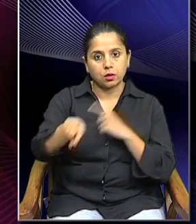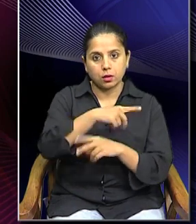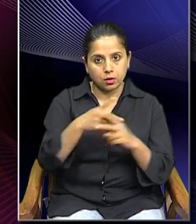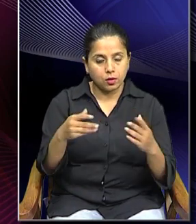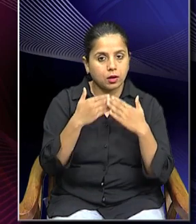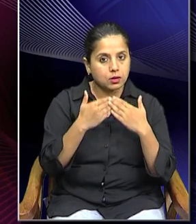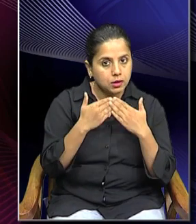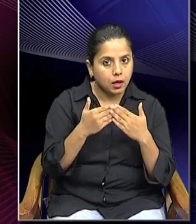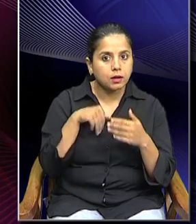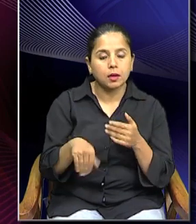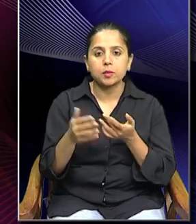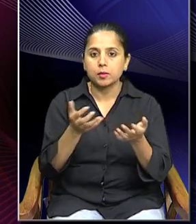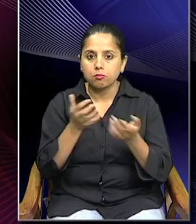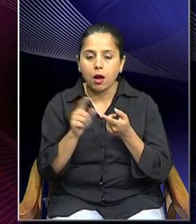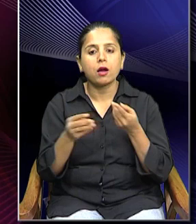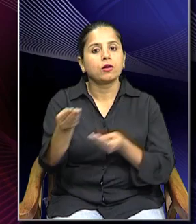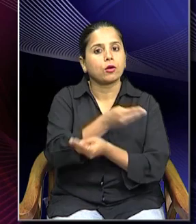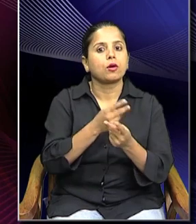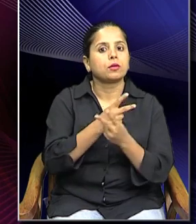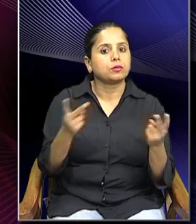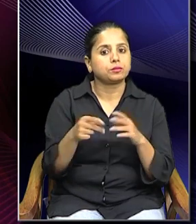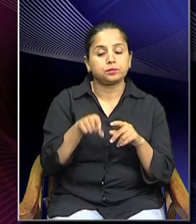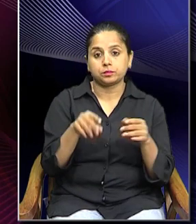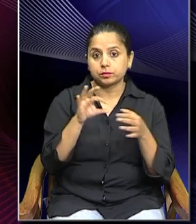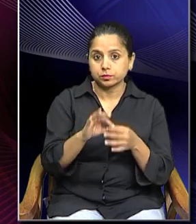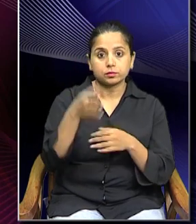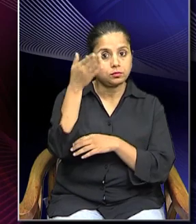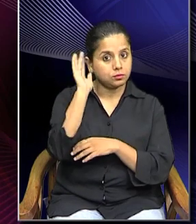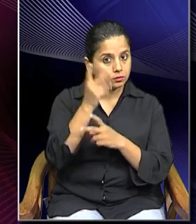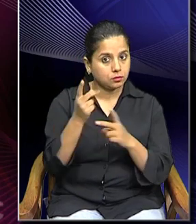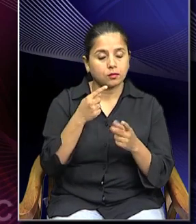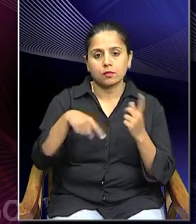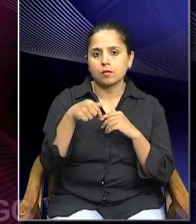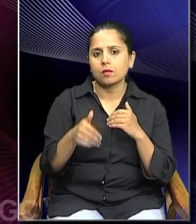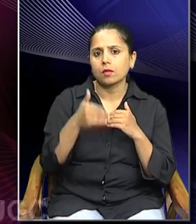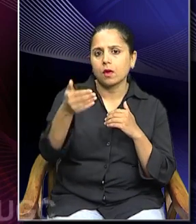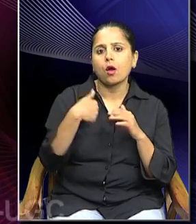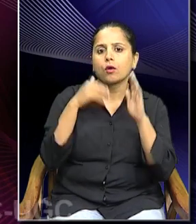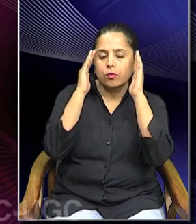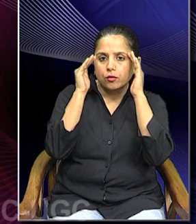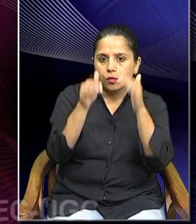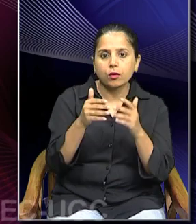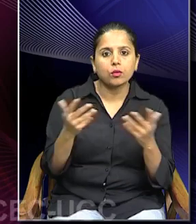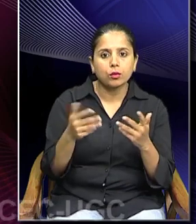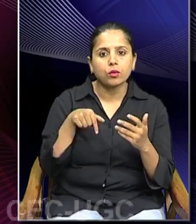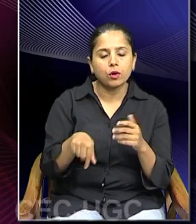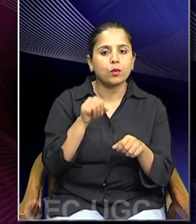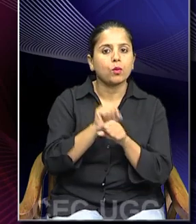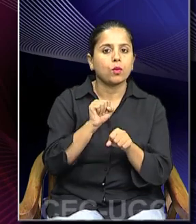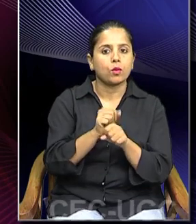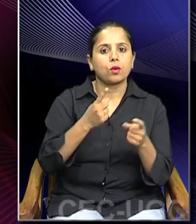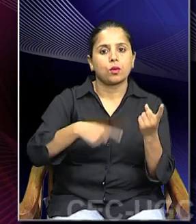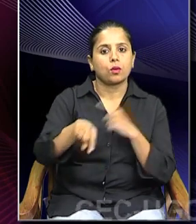study of market and economy. In this lecture, we are going to focus on the work of